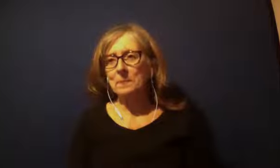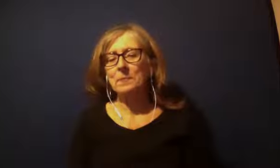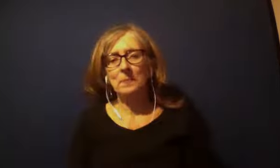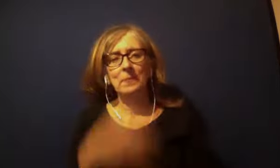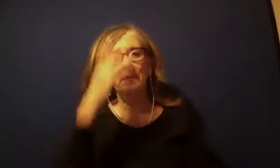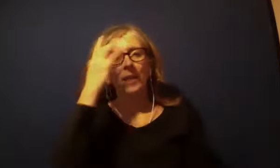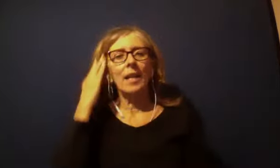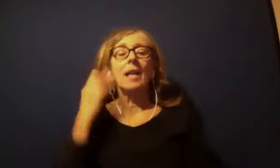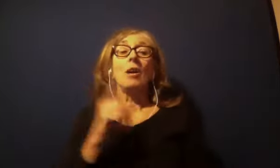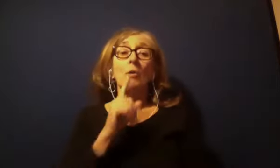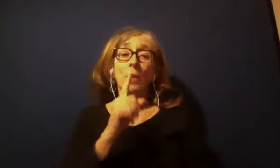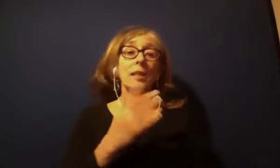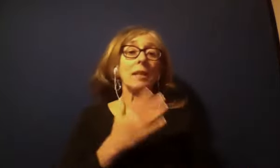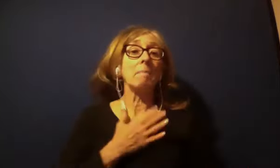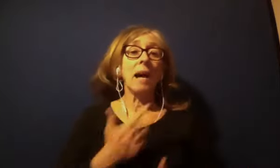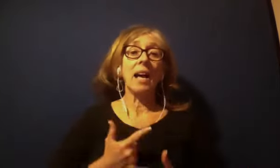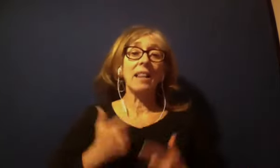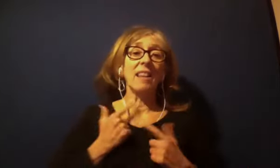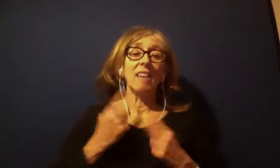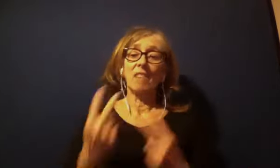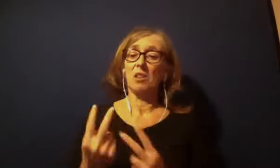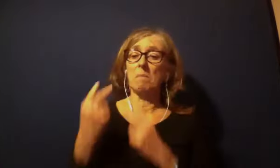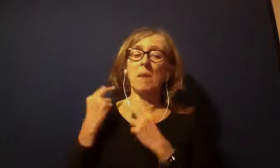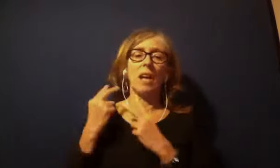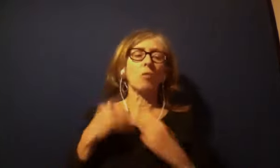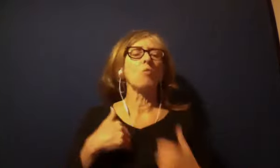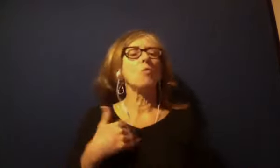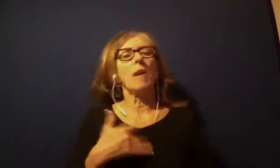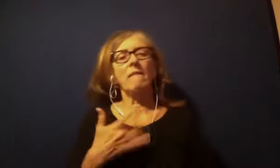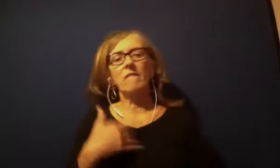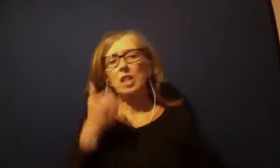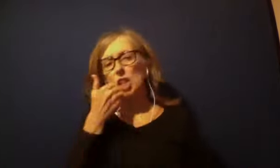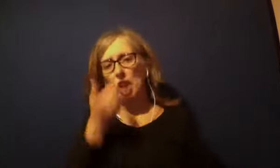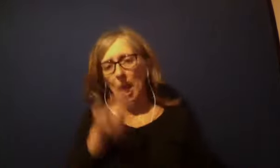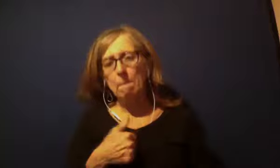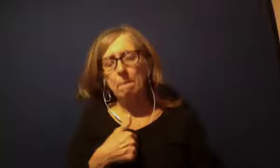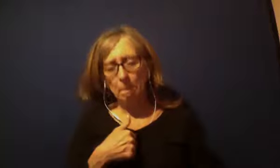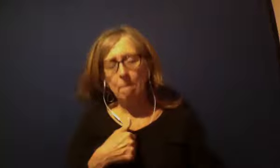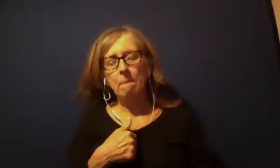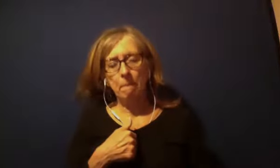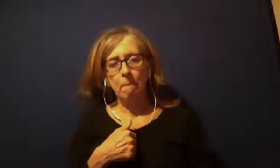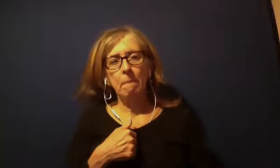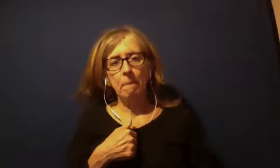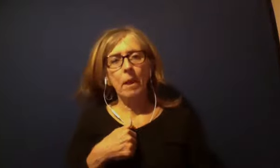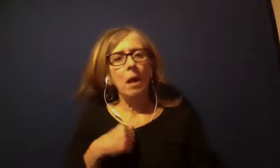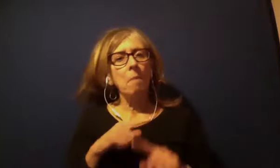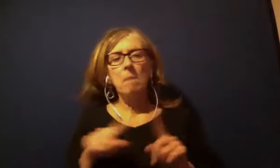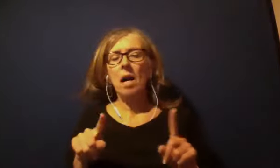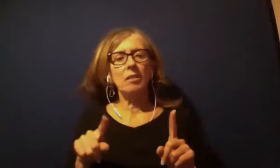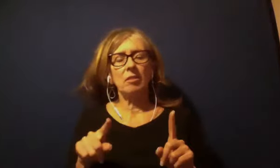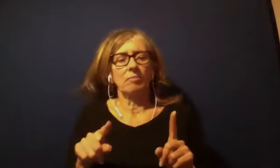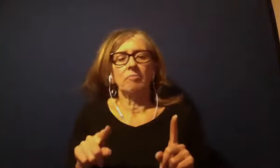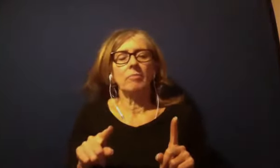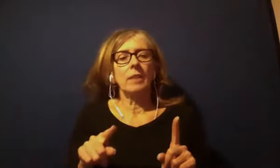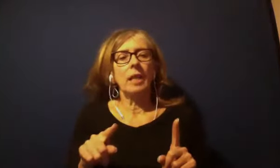in my life, and I have a lot of shame about where, my behaviour and my handicaps that I do have and those shortcomings, that none of that's in vain. None of